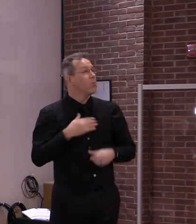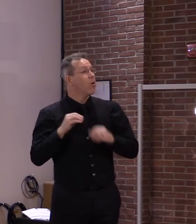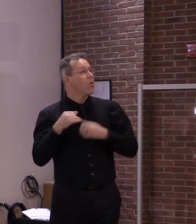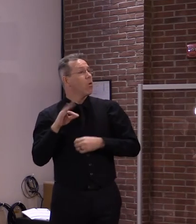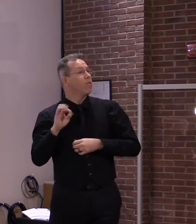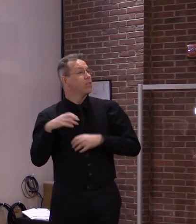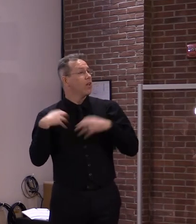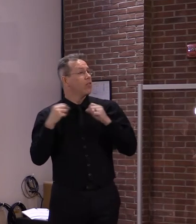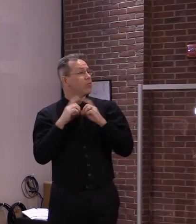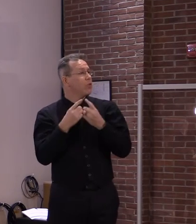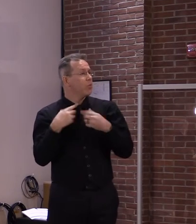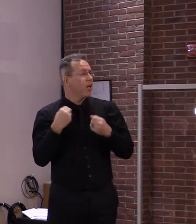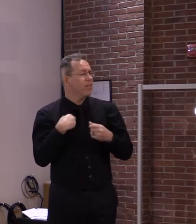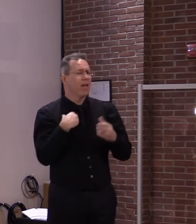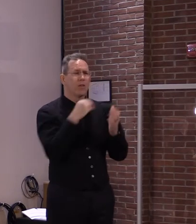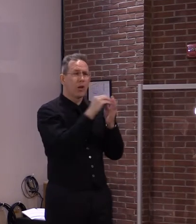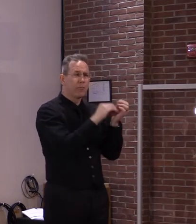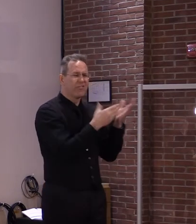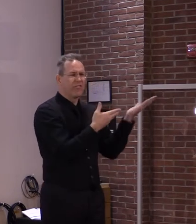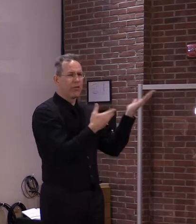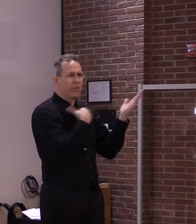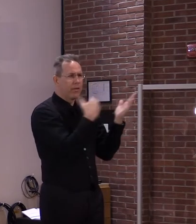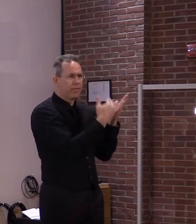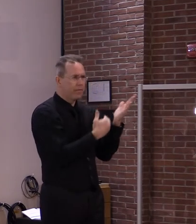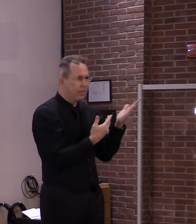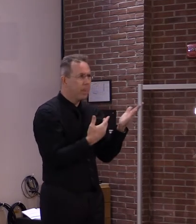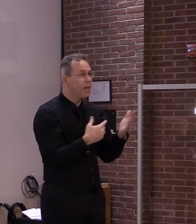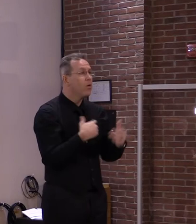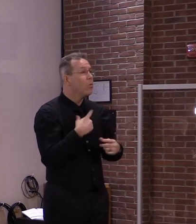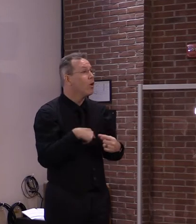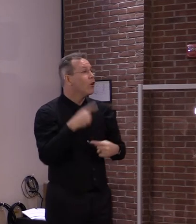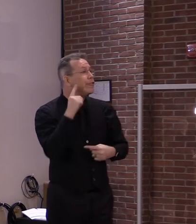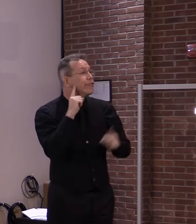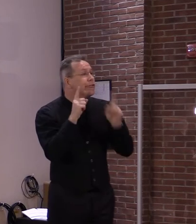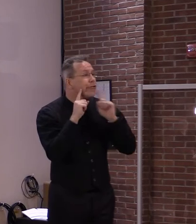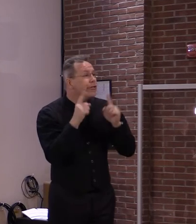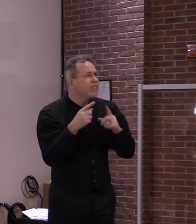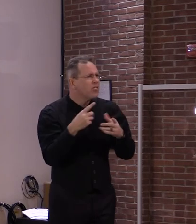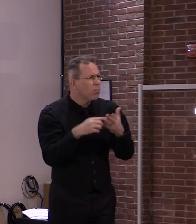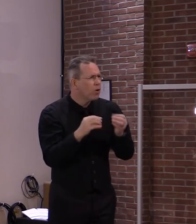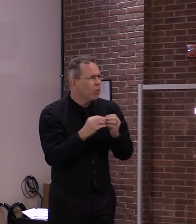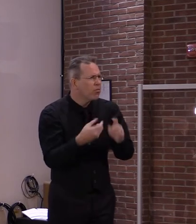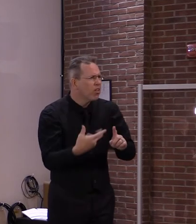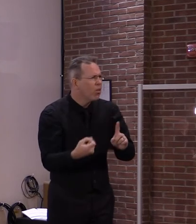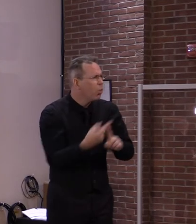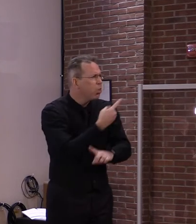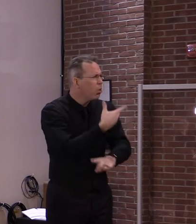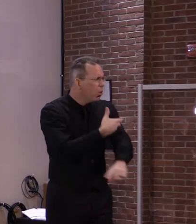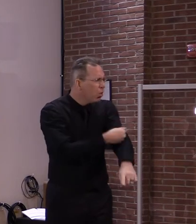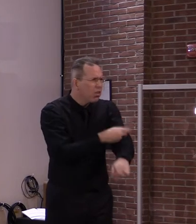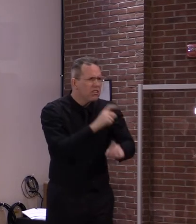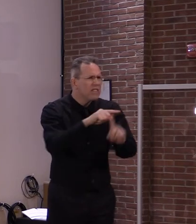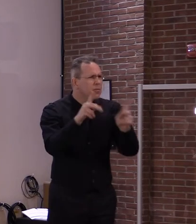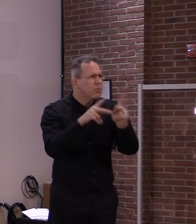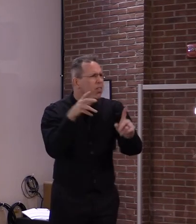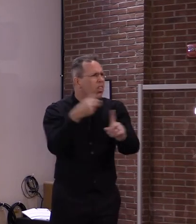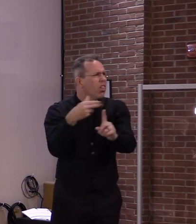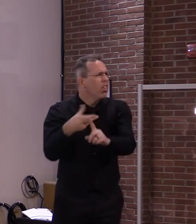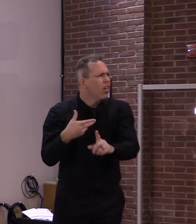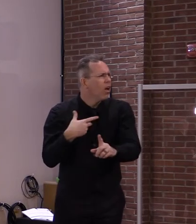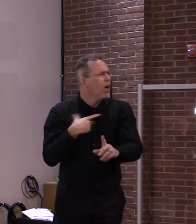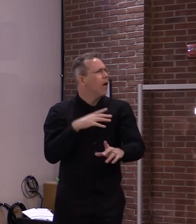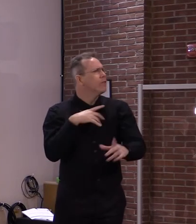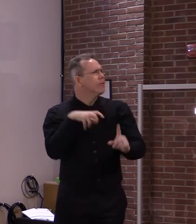tell you that if we've heard differently we've stepped in uh before uh if there was any inkling